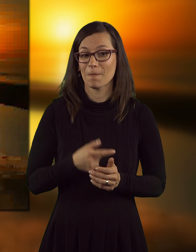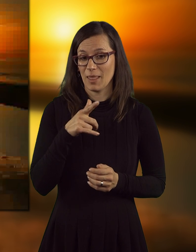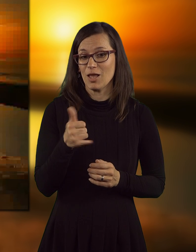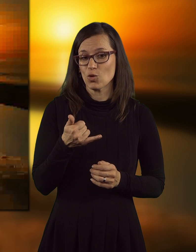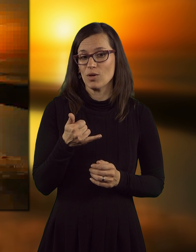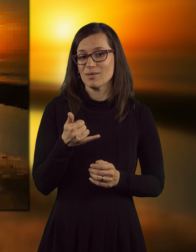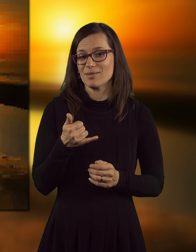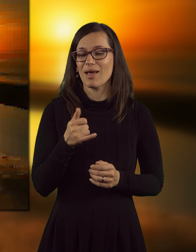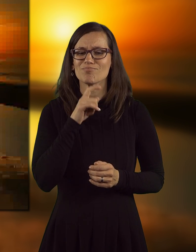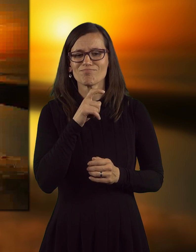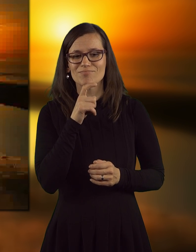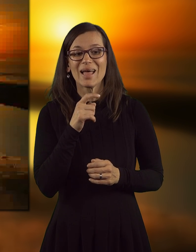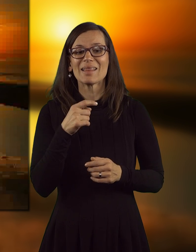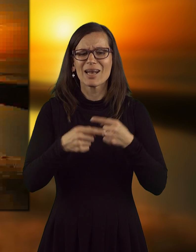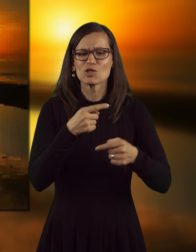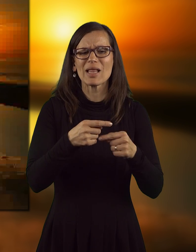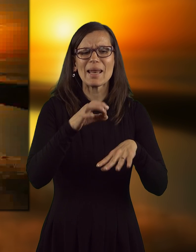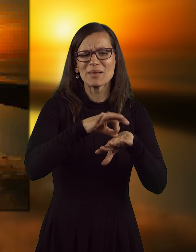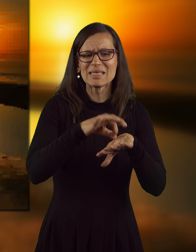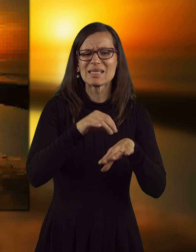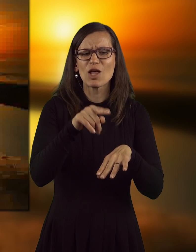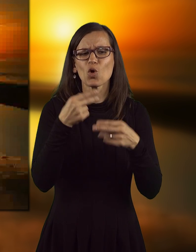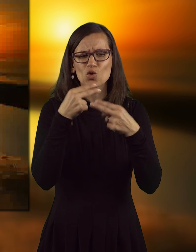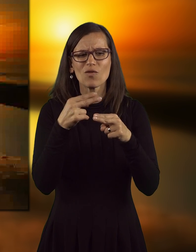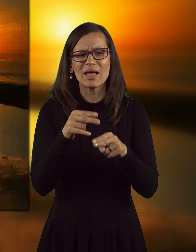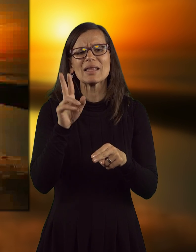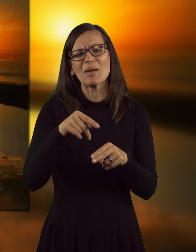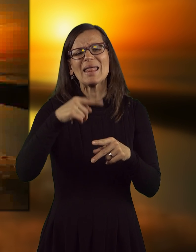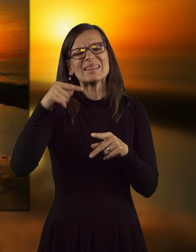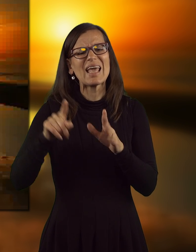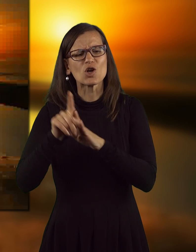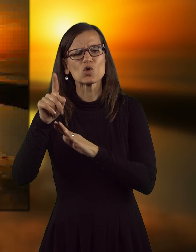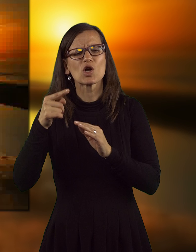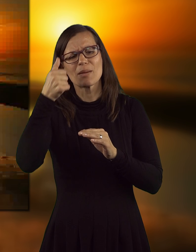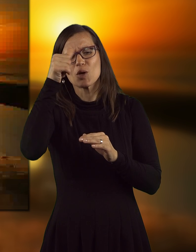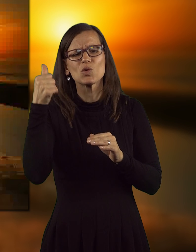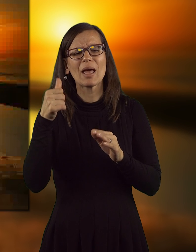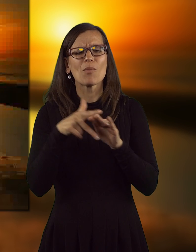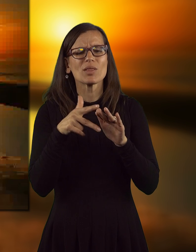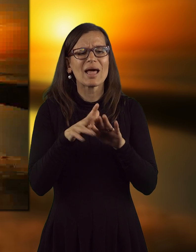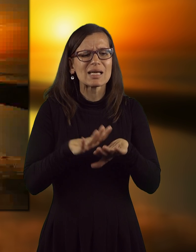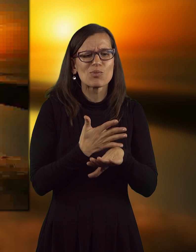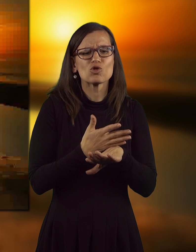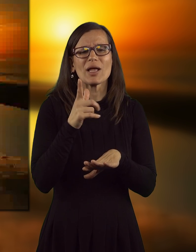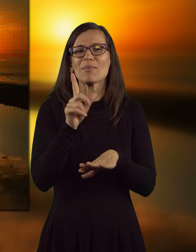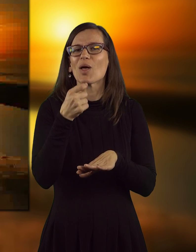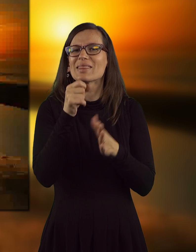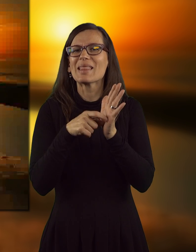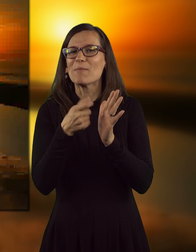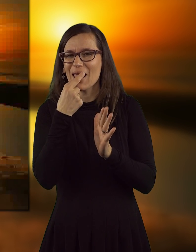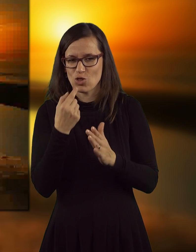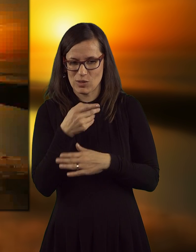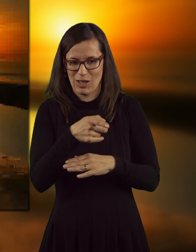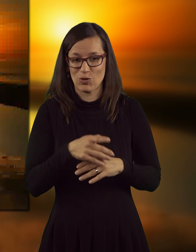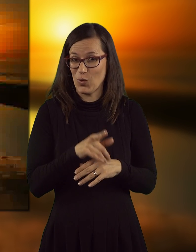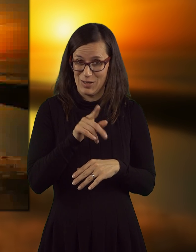This is anecdotal. The traditional medicine has an answer. They have a diagnosis called a mood disorder, and they have a pill for it.